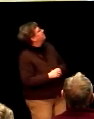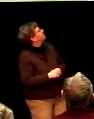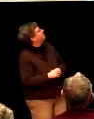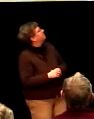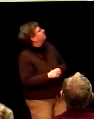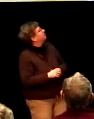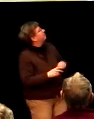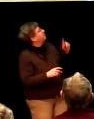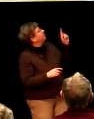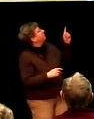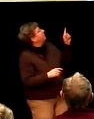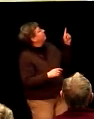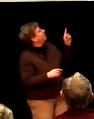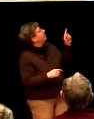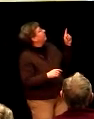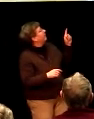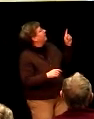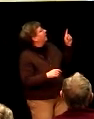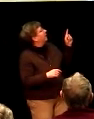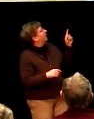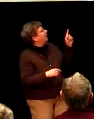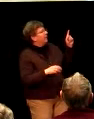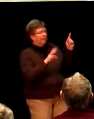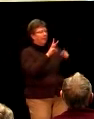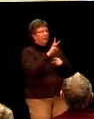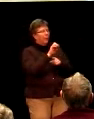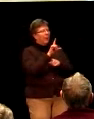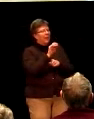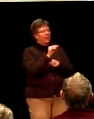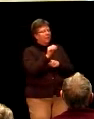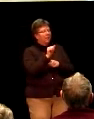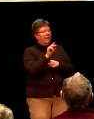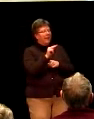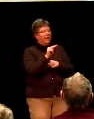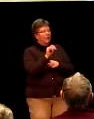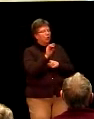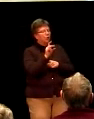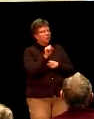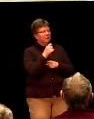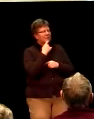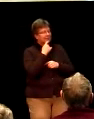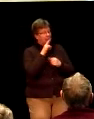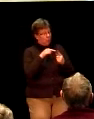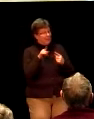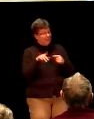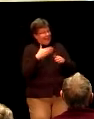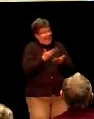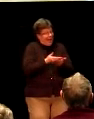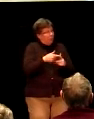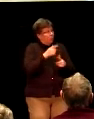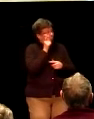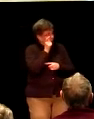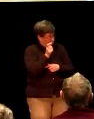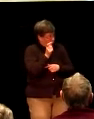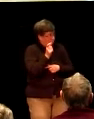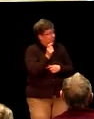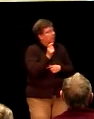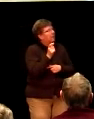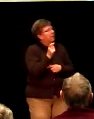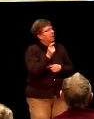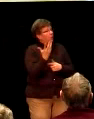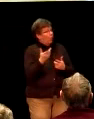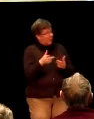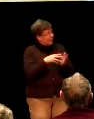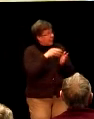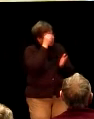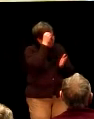The module pilot for Apollo 8, William Anders, said that when he got to the moon, what he